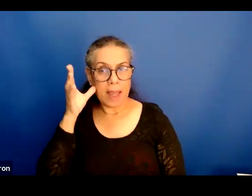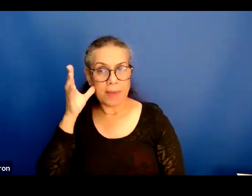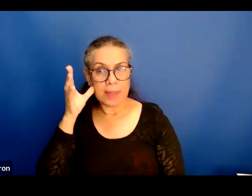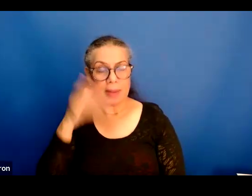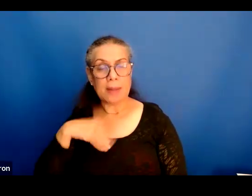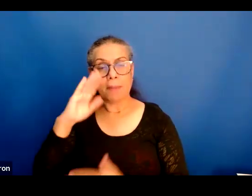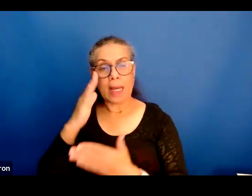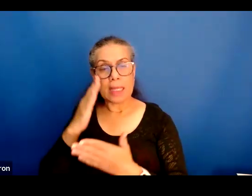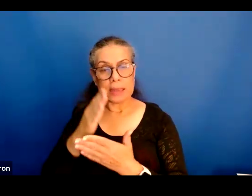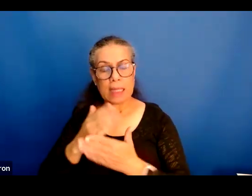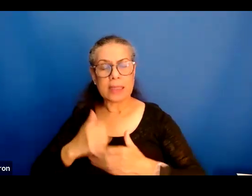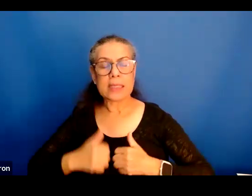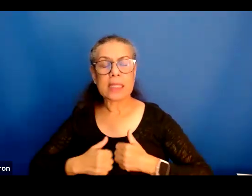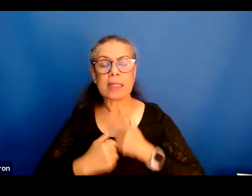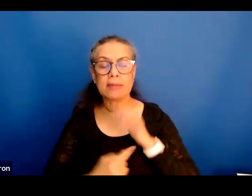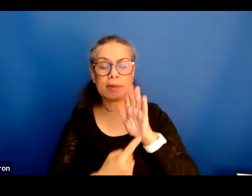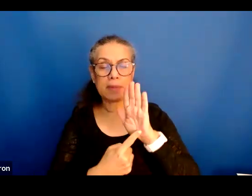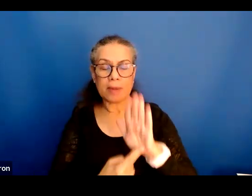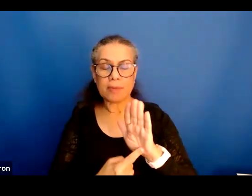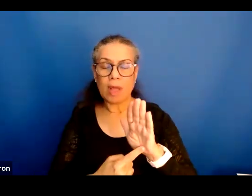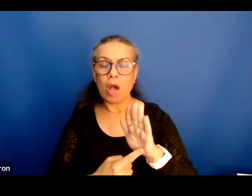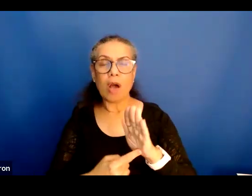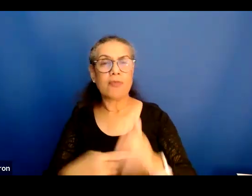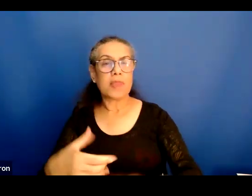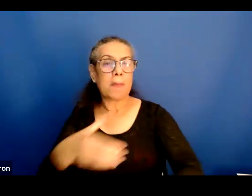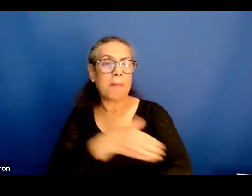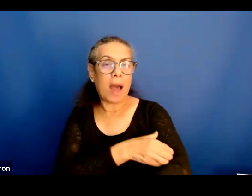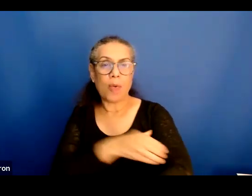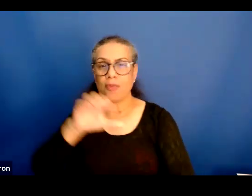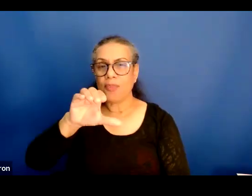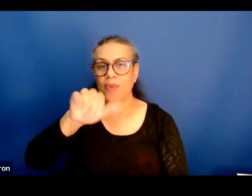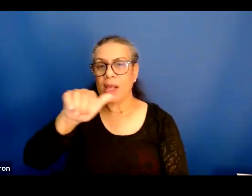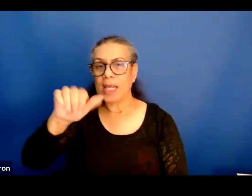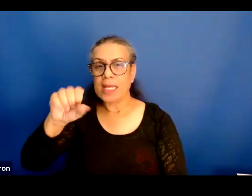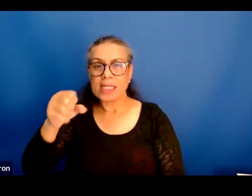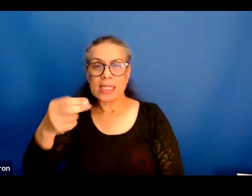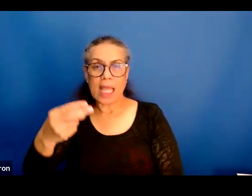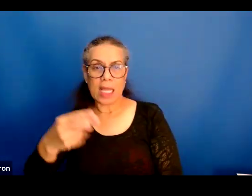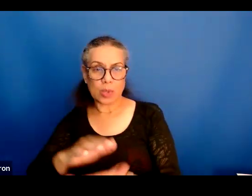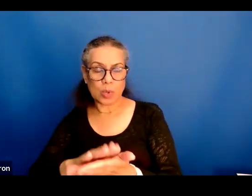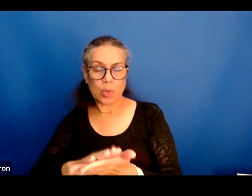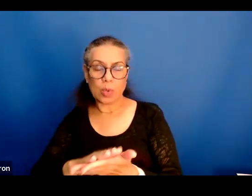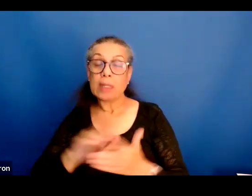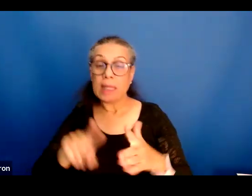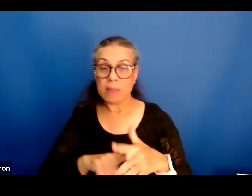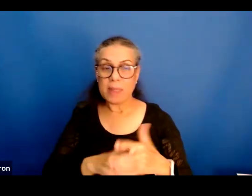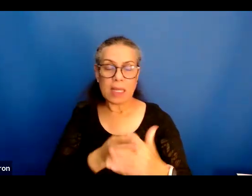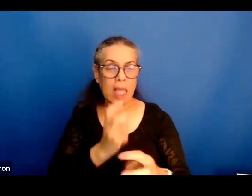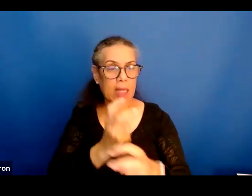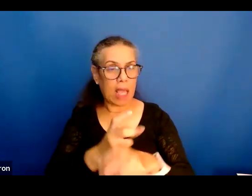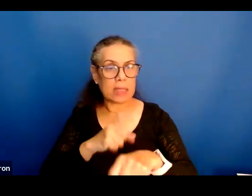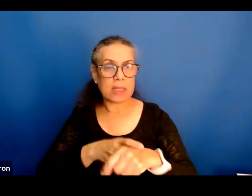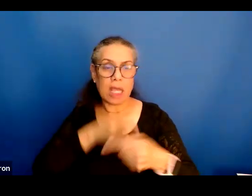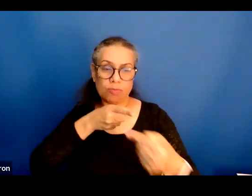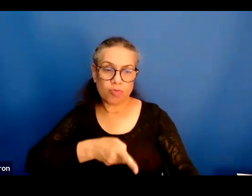My son is a living testament to the transformative power of cash. When he first joined Cash, he was struggling to advocate for himself,